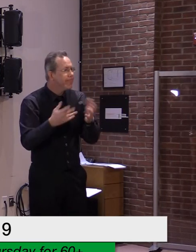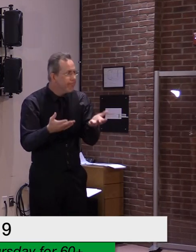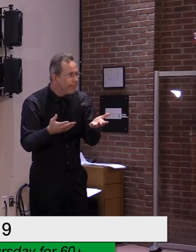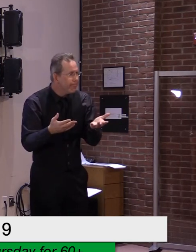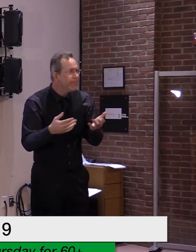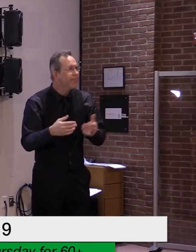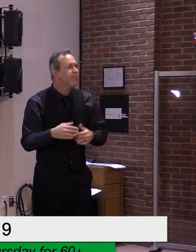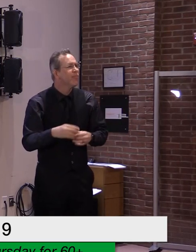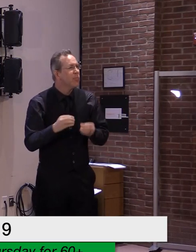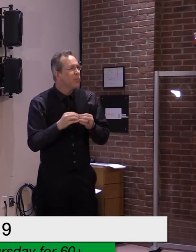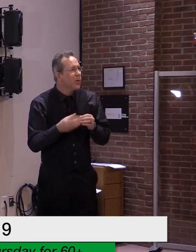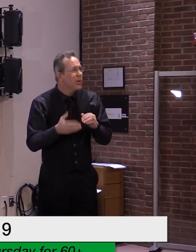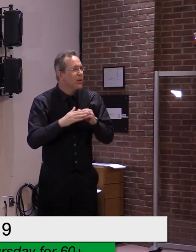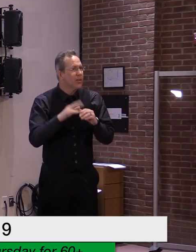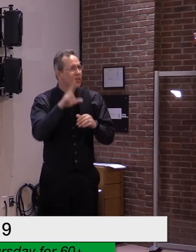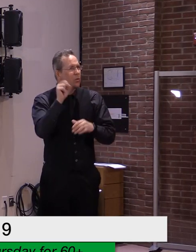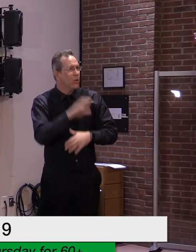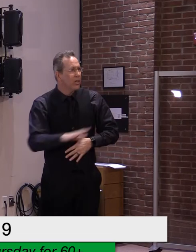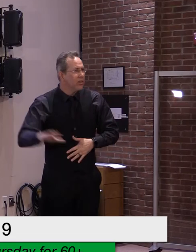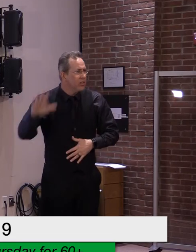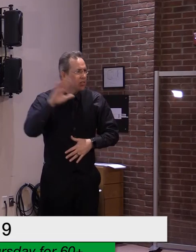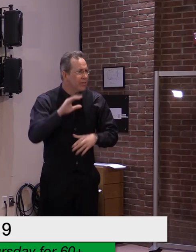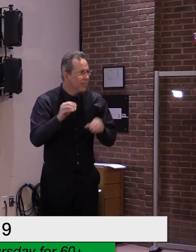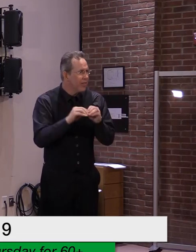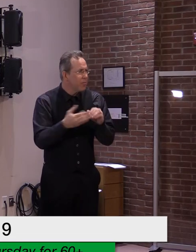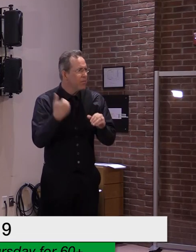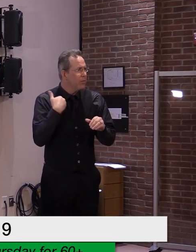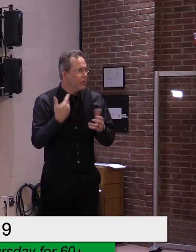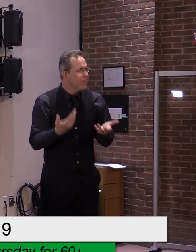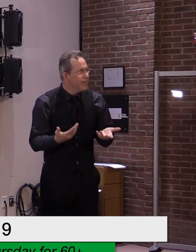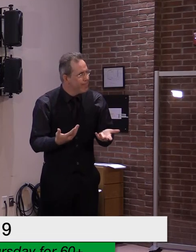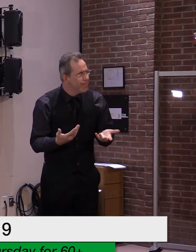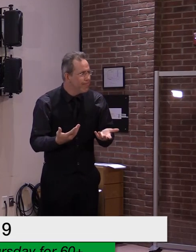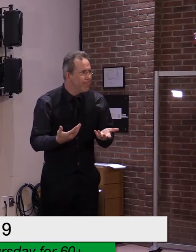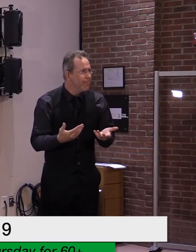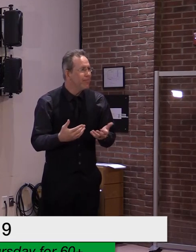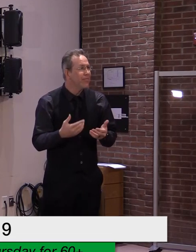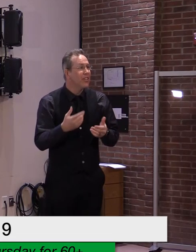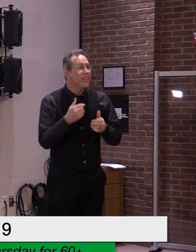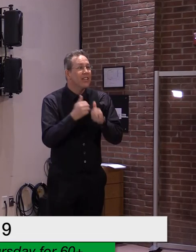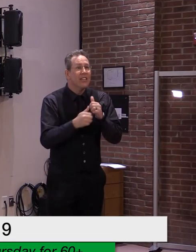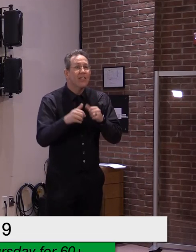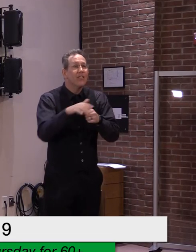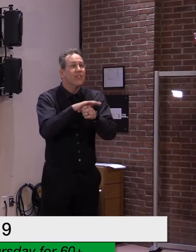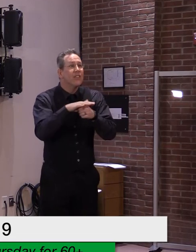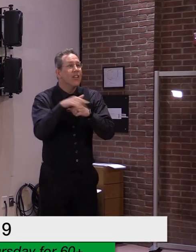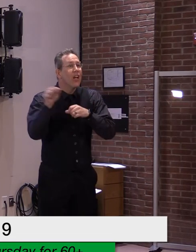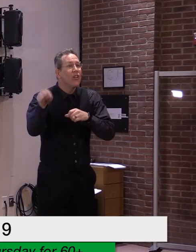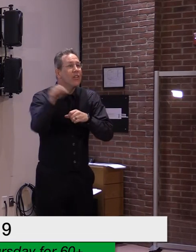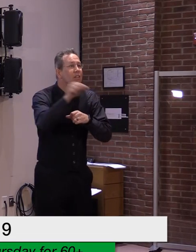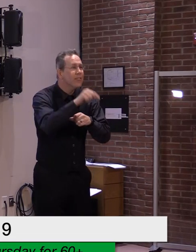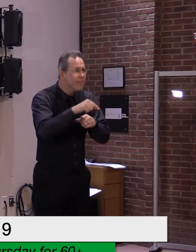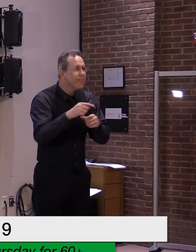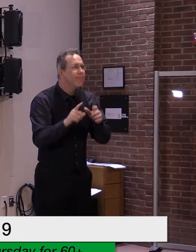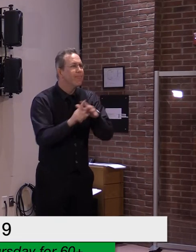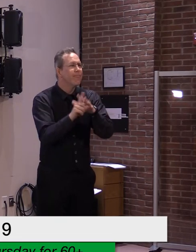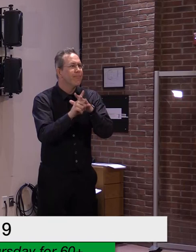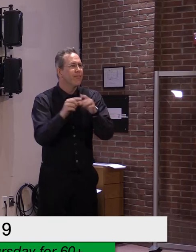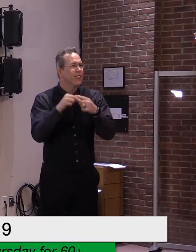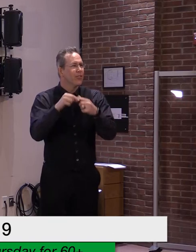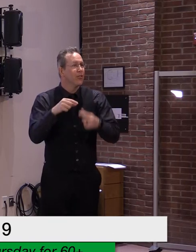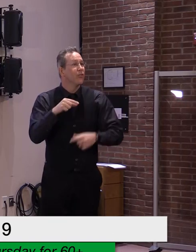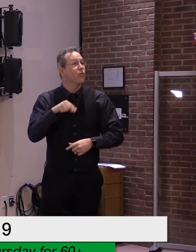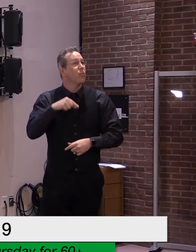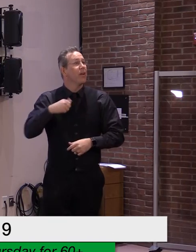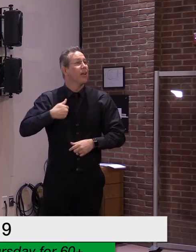to last. And again, we can see that each jurisdiction in our region, with the exception of Quebec, saw their cases go up